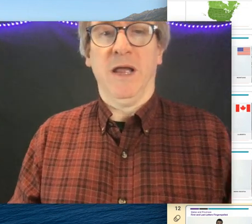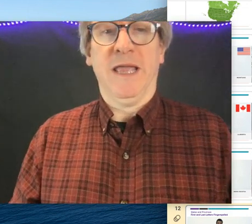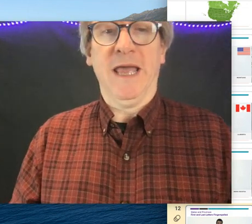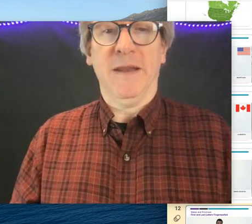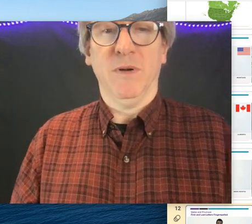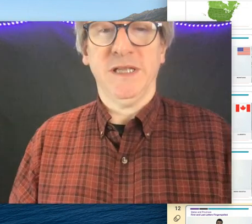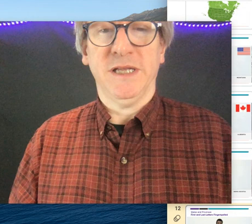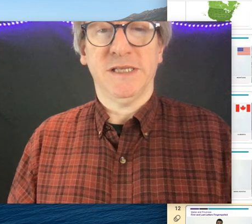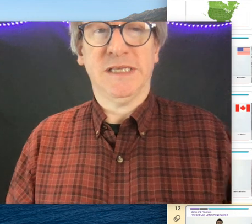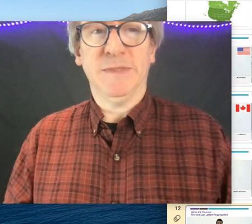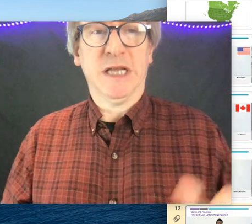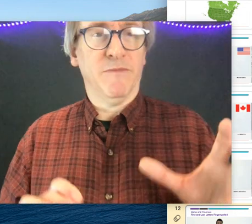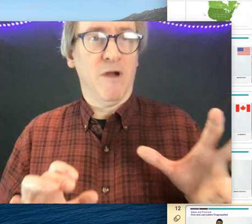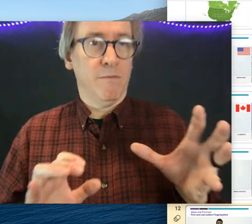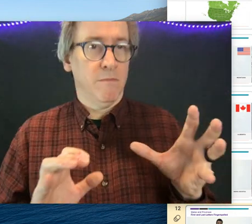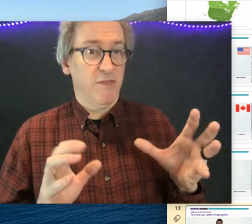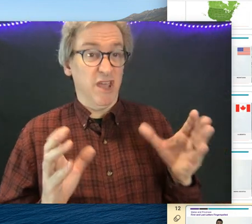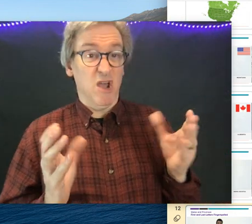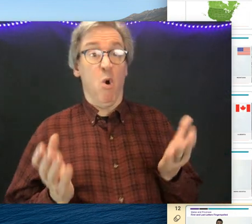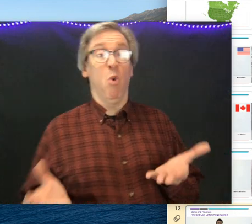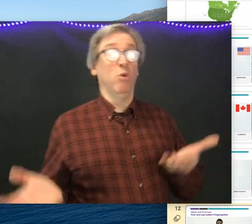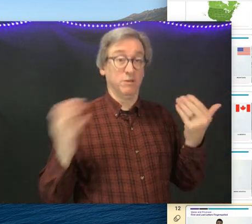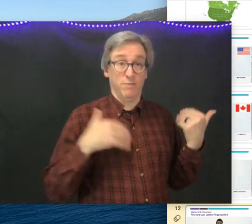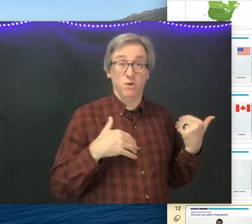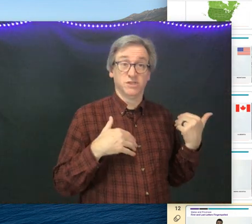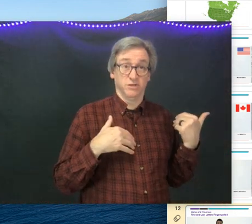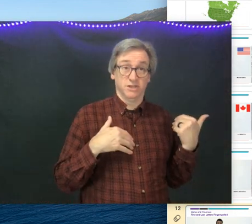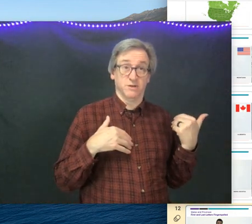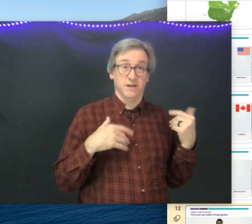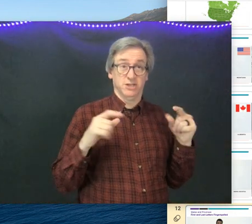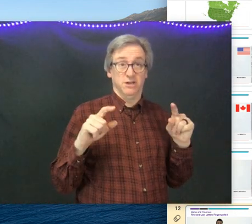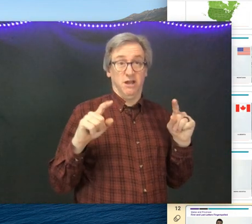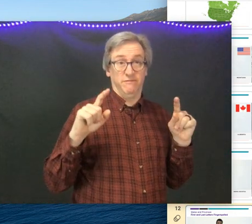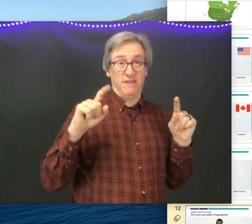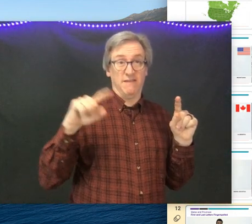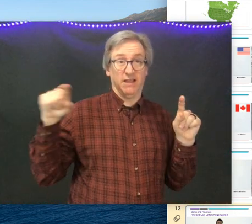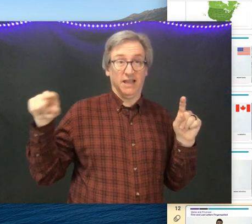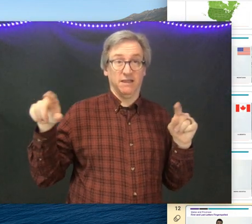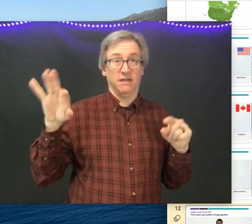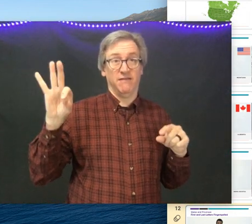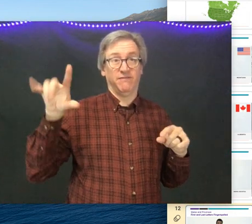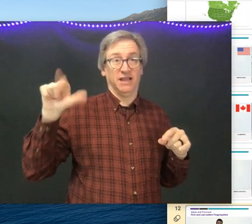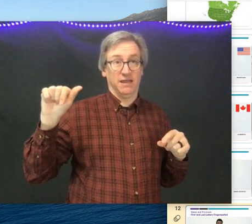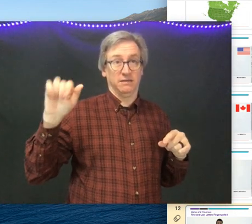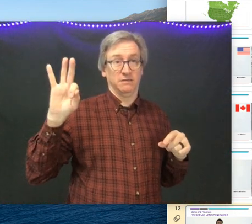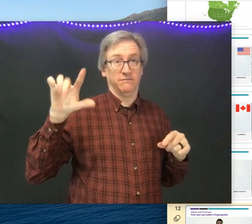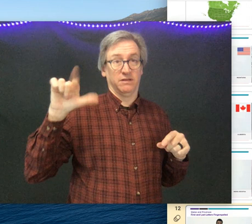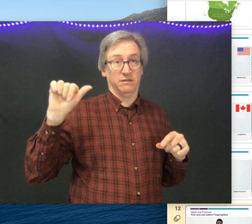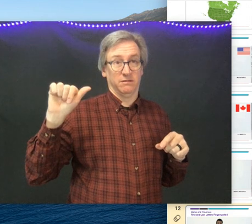Now, again, most of these seem to come from the old postal determination of FLA,